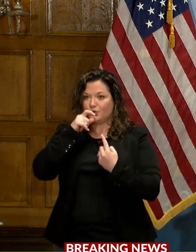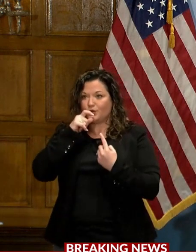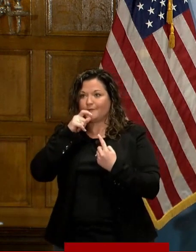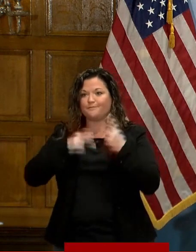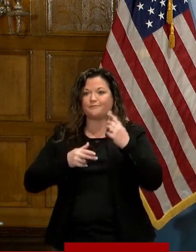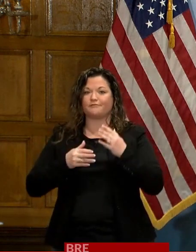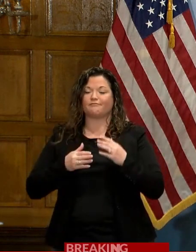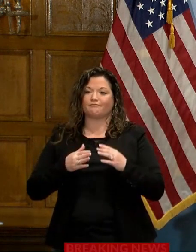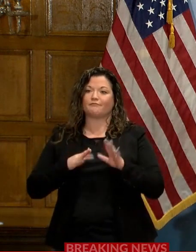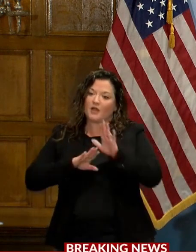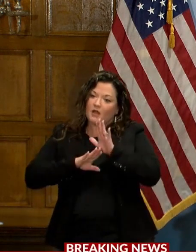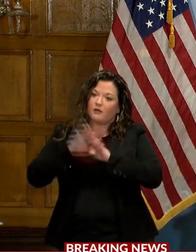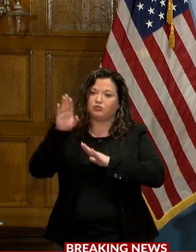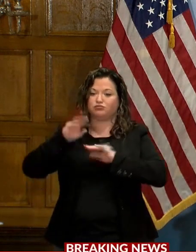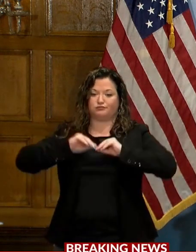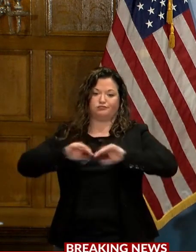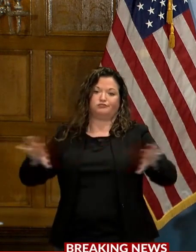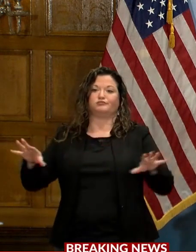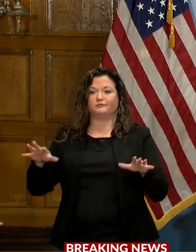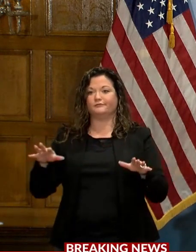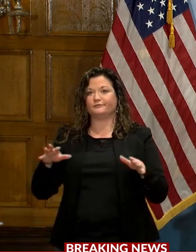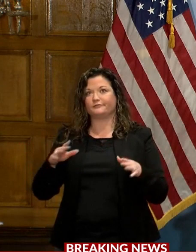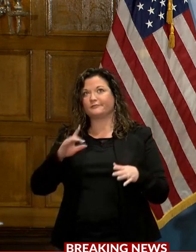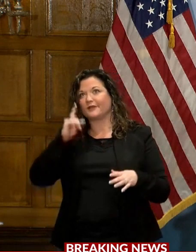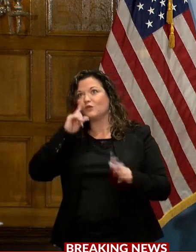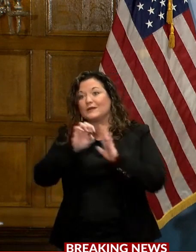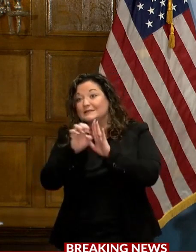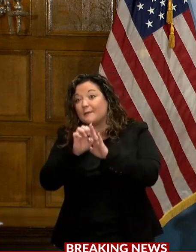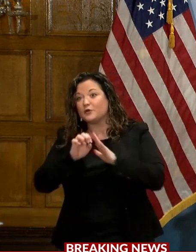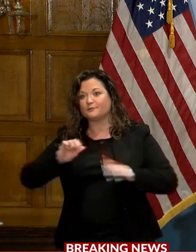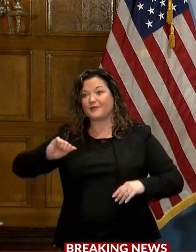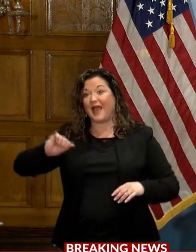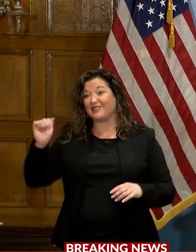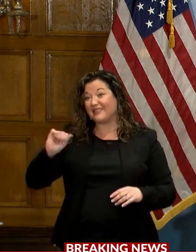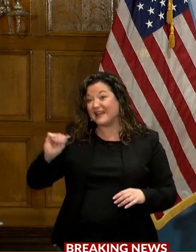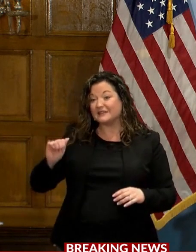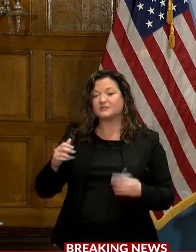high transmissibility, such as athletic or